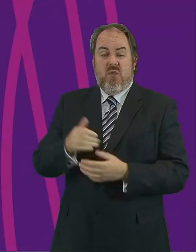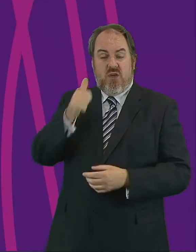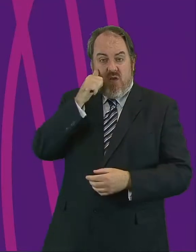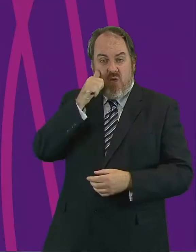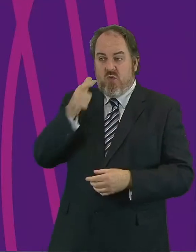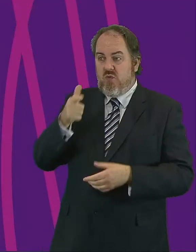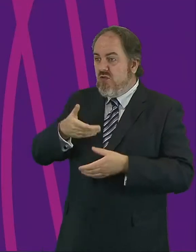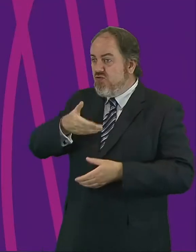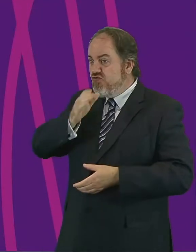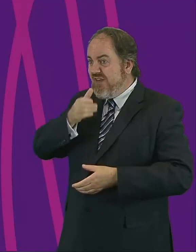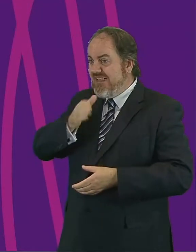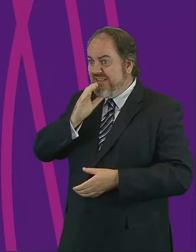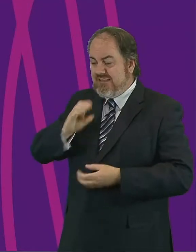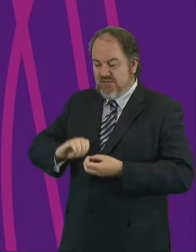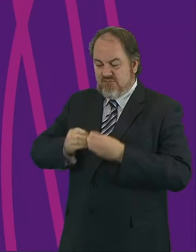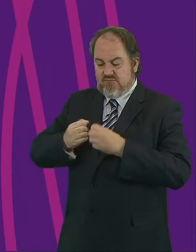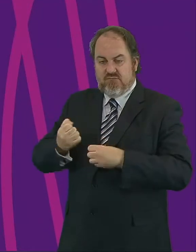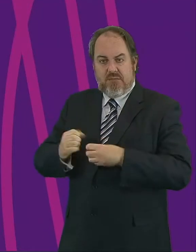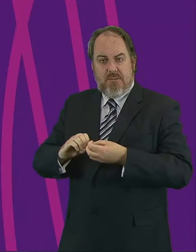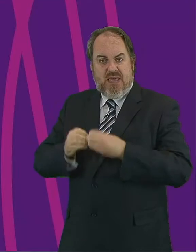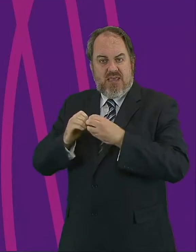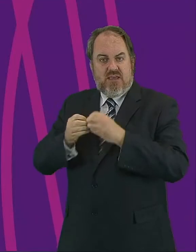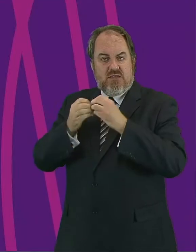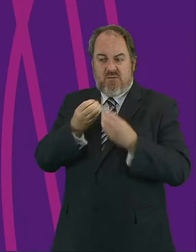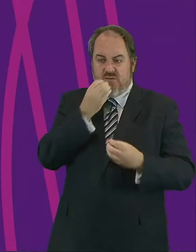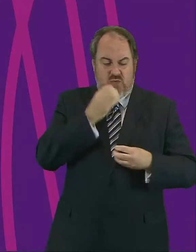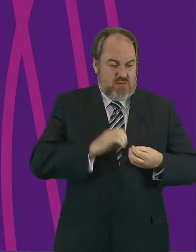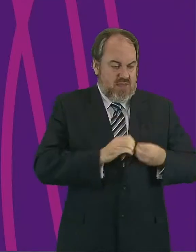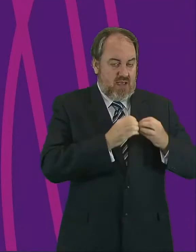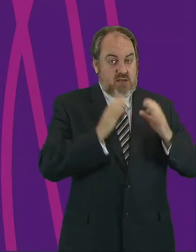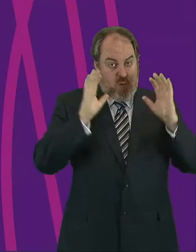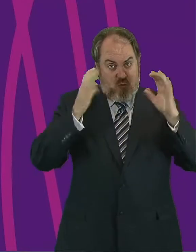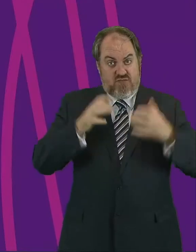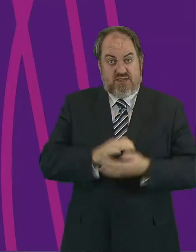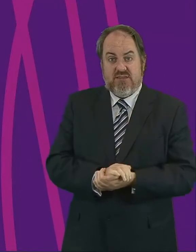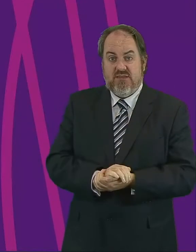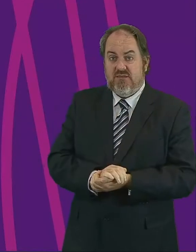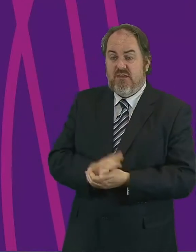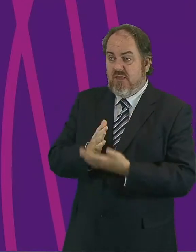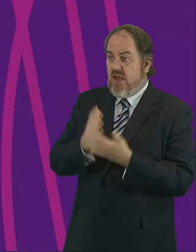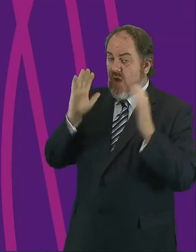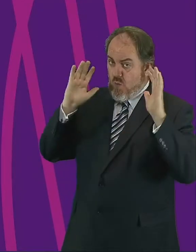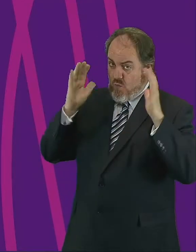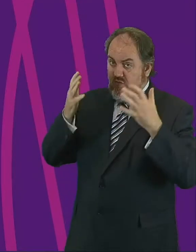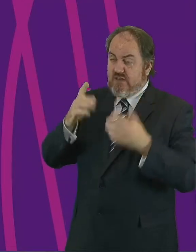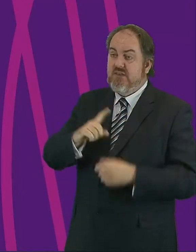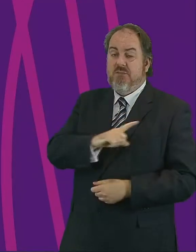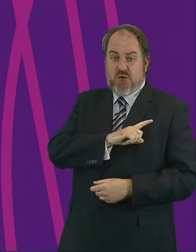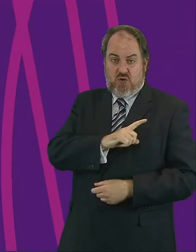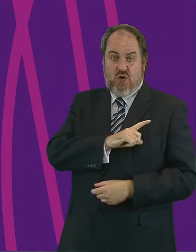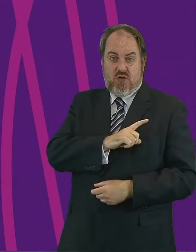widely the industry itself. There will be very substantial concern about this, and in these